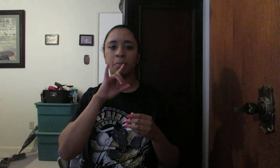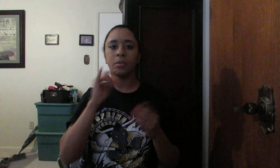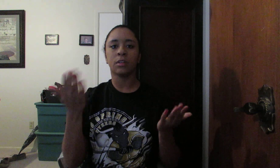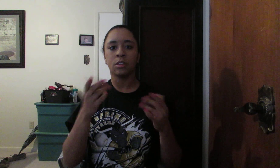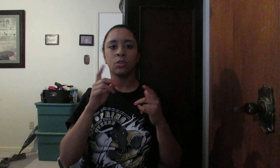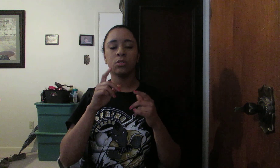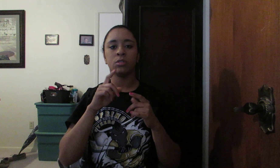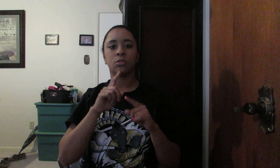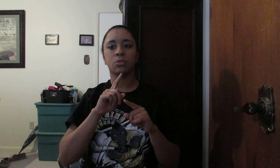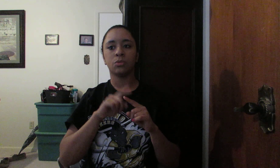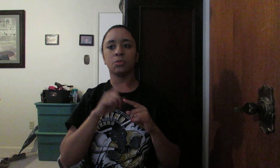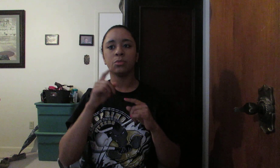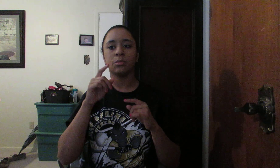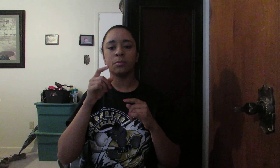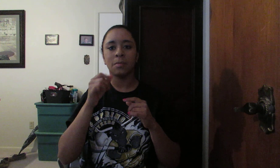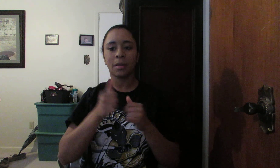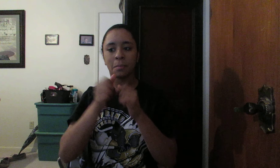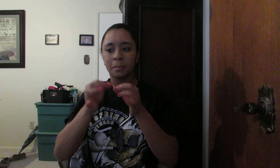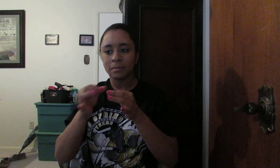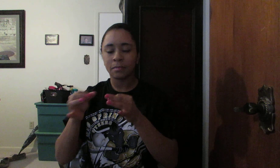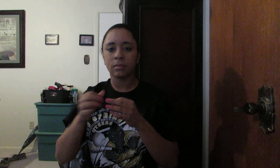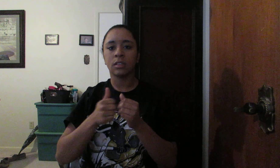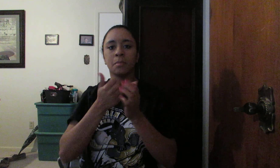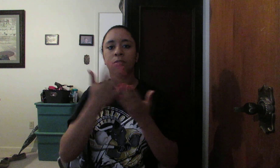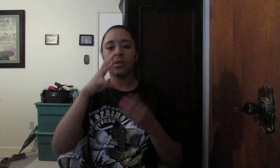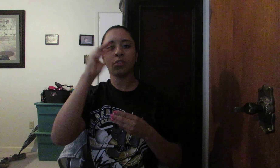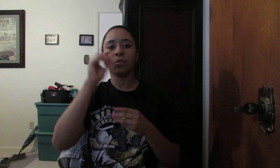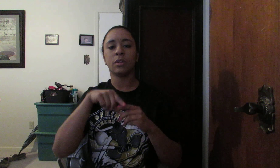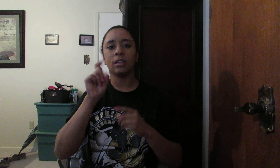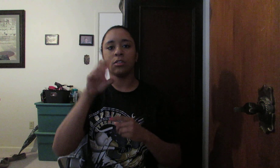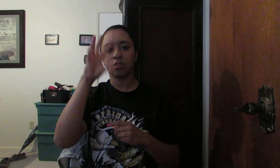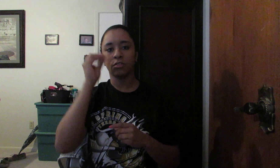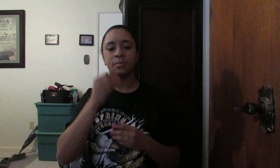to just facilitate and let you guys learn everything you need to learn. Thank you.